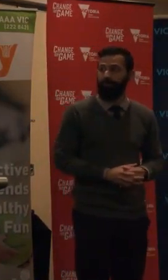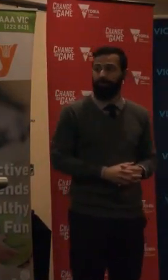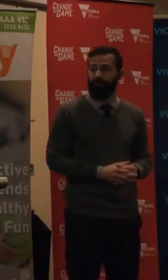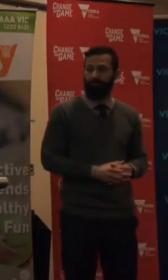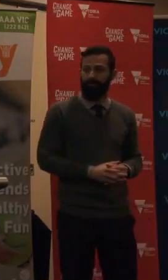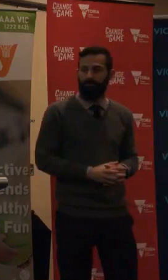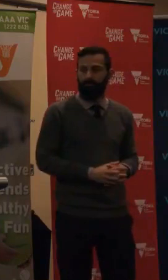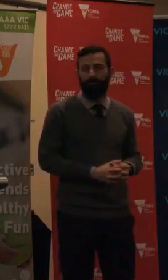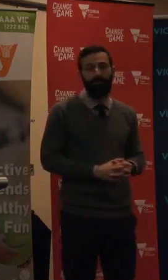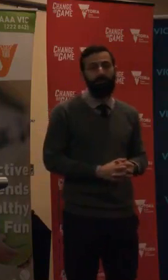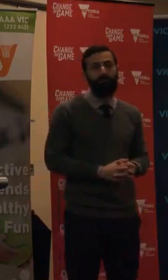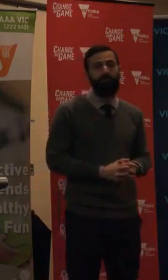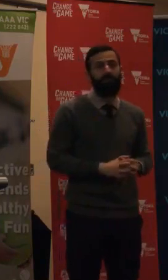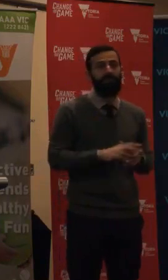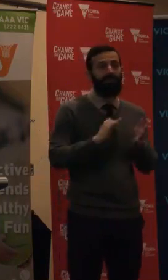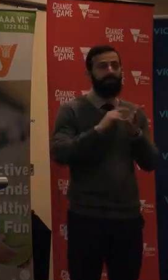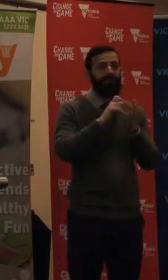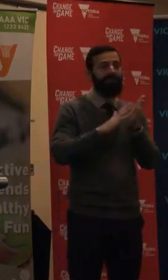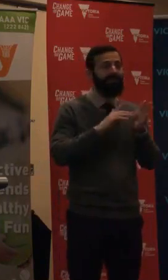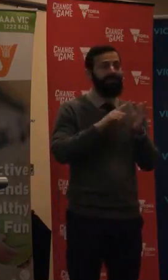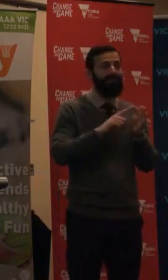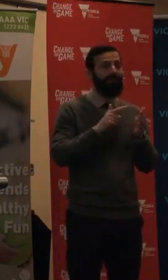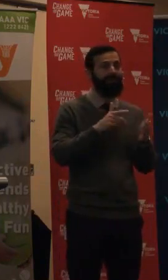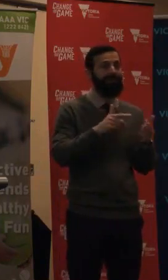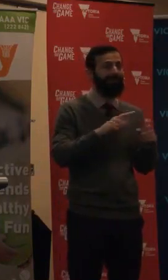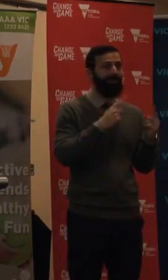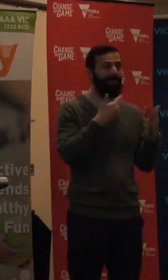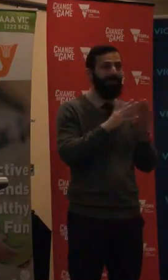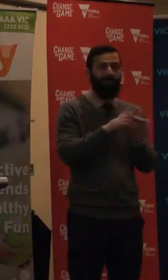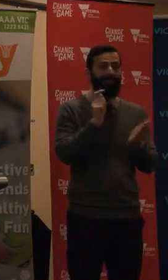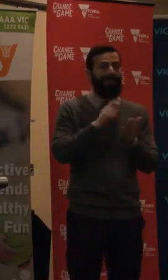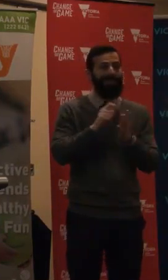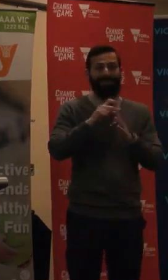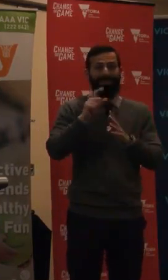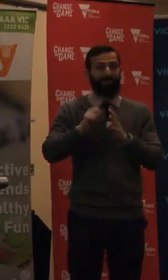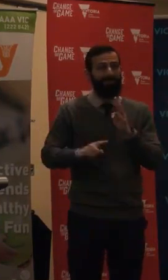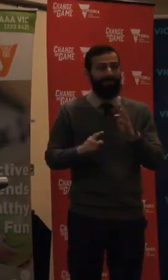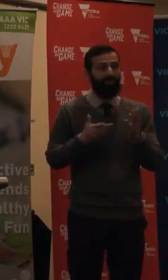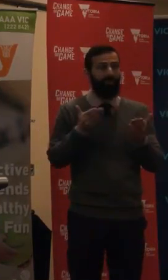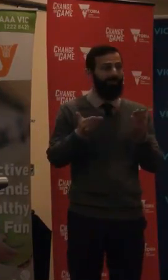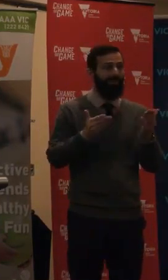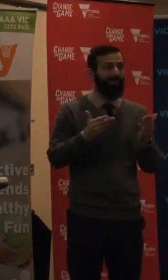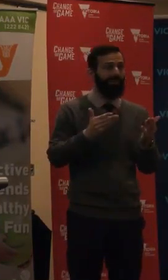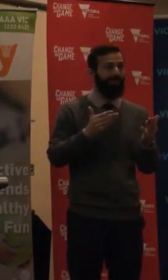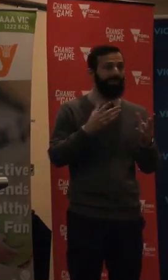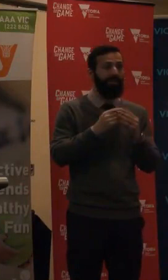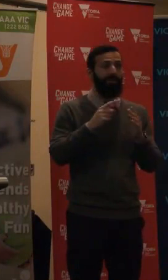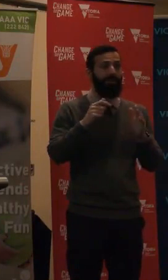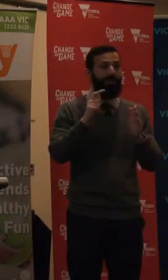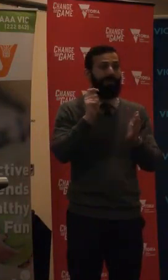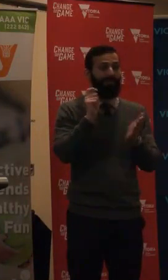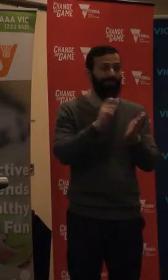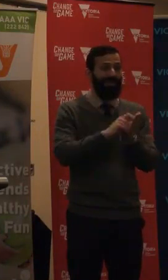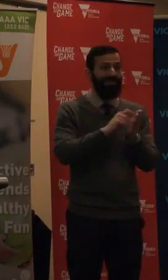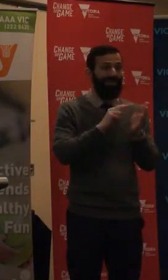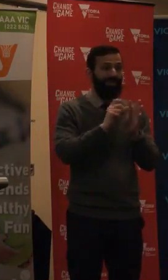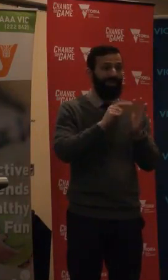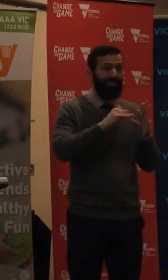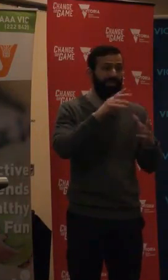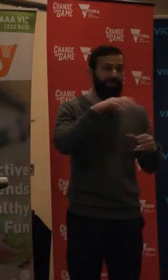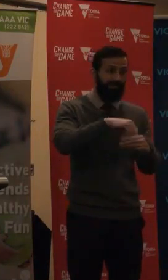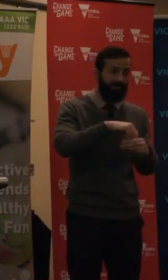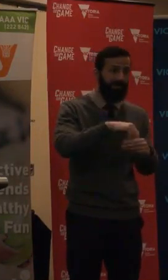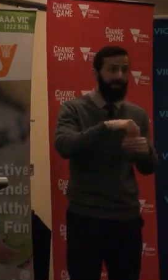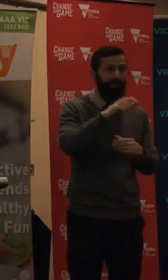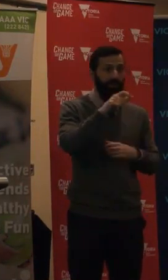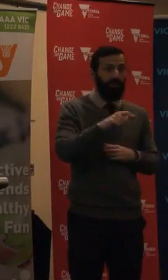The scheme is very different in the way that it funds disability services. It basically, in terms of the funding that an NDIS participant, a person